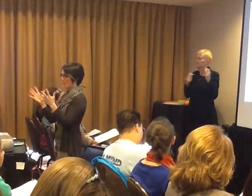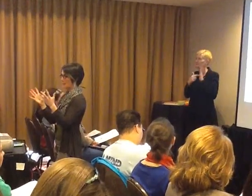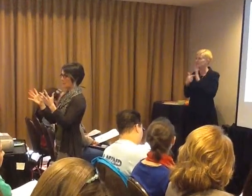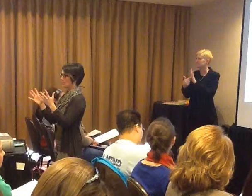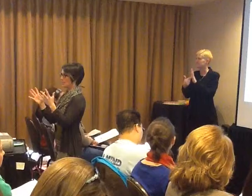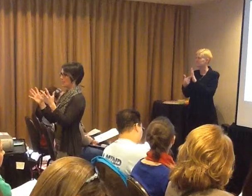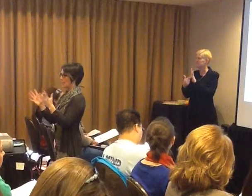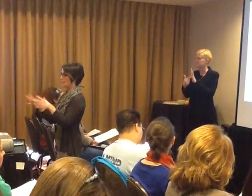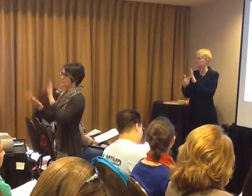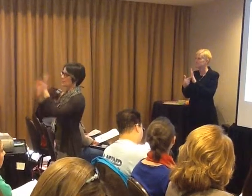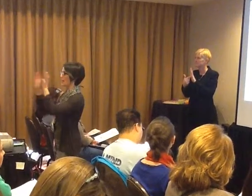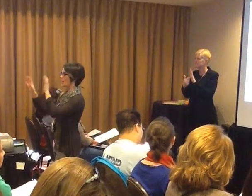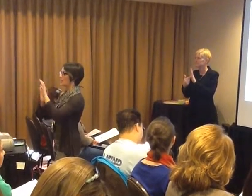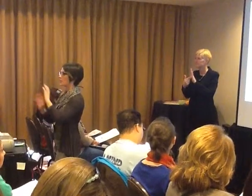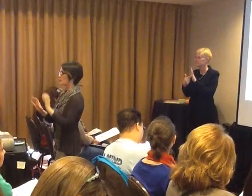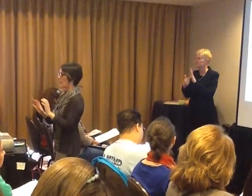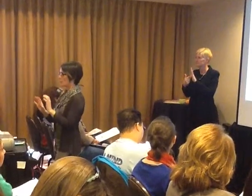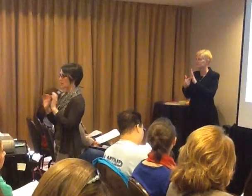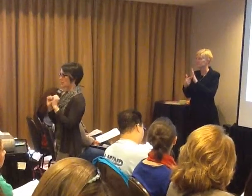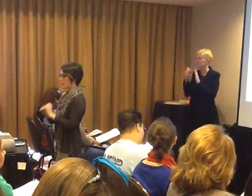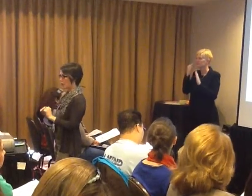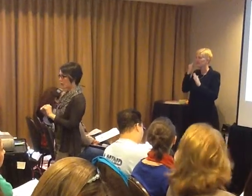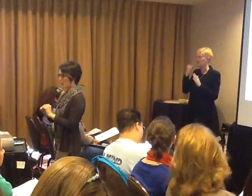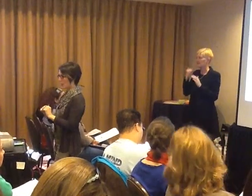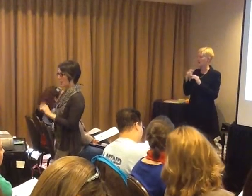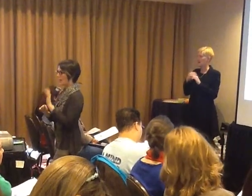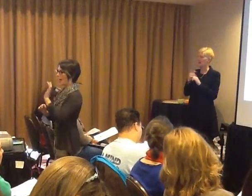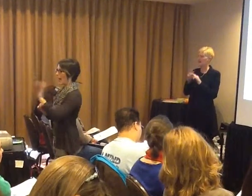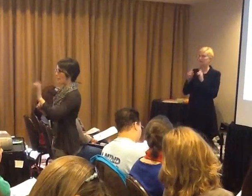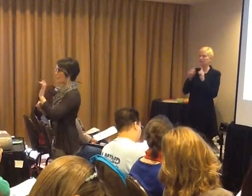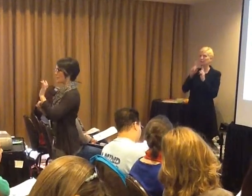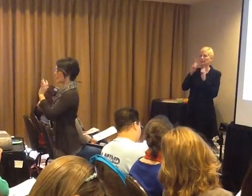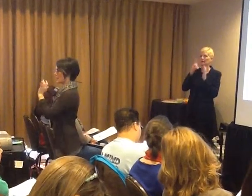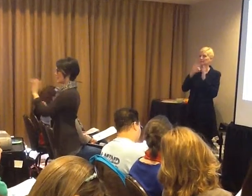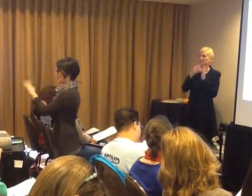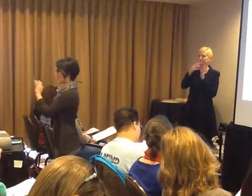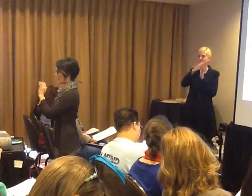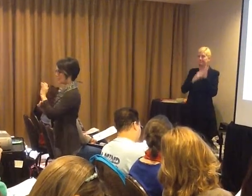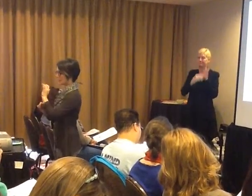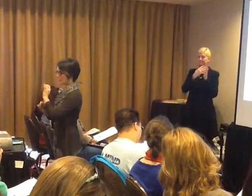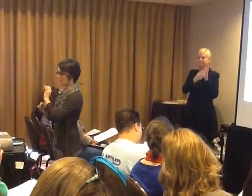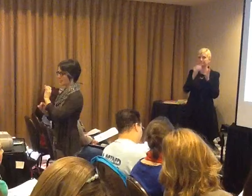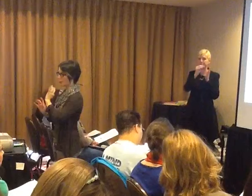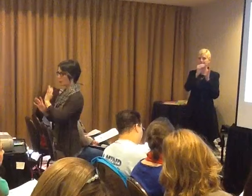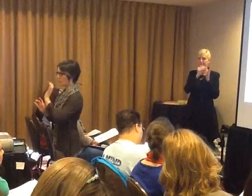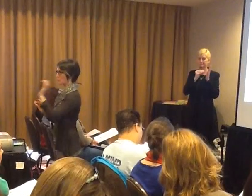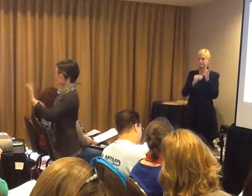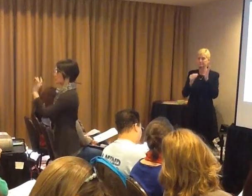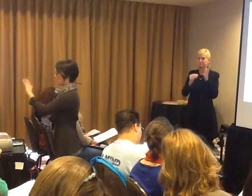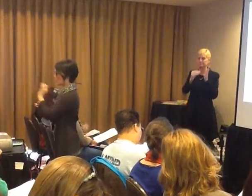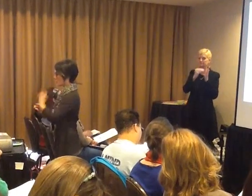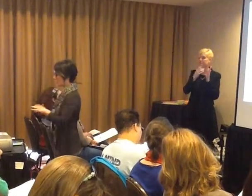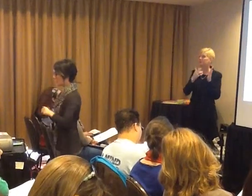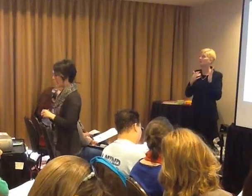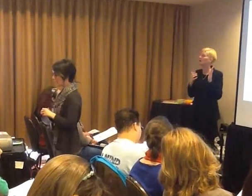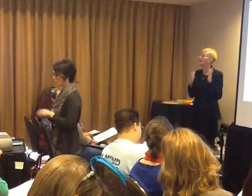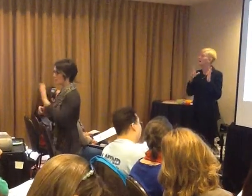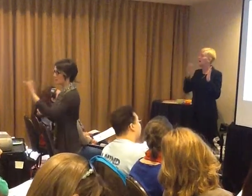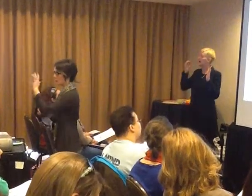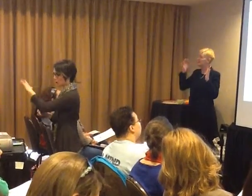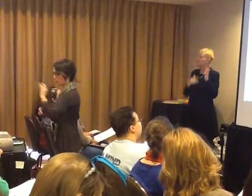one of the examples that they gave is if they had a bunch of objects on a grid and the facilitator or the proctor would touch the